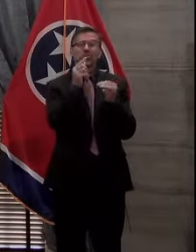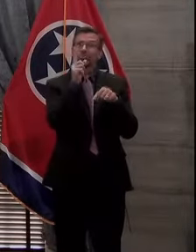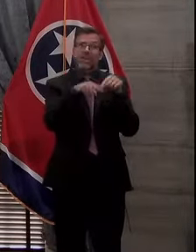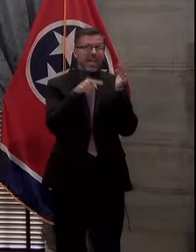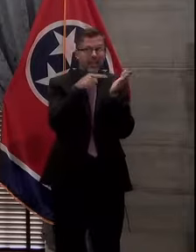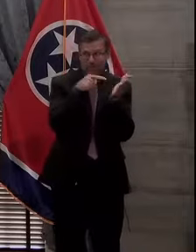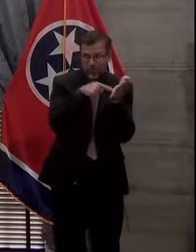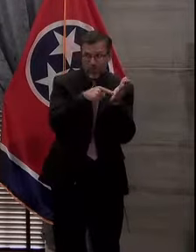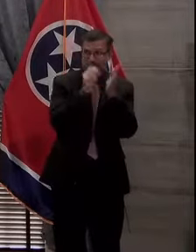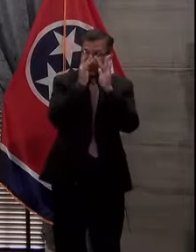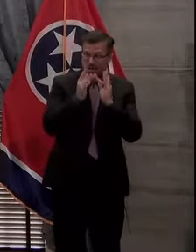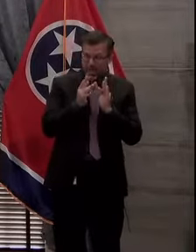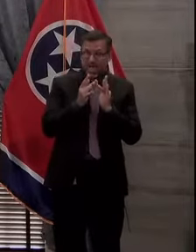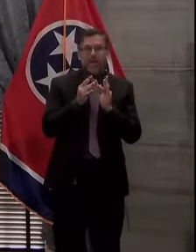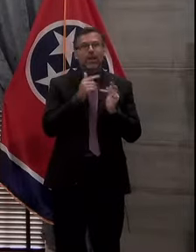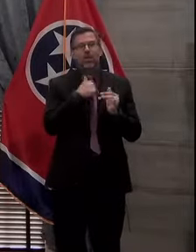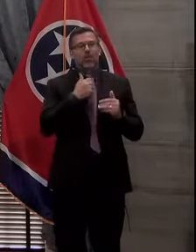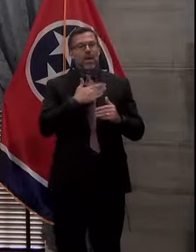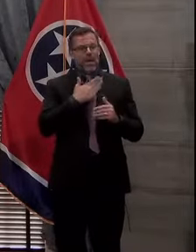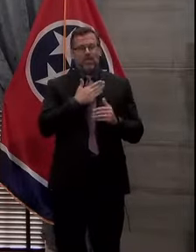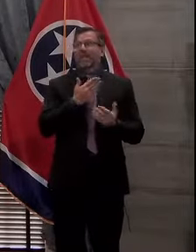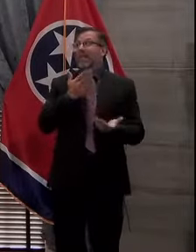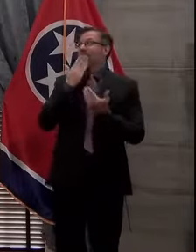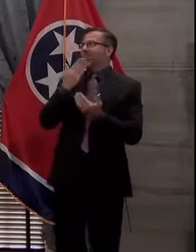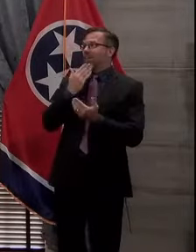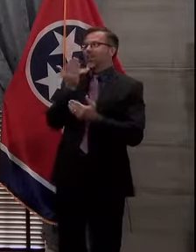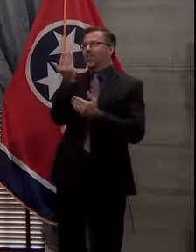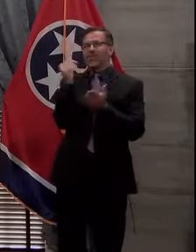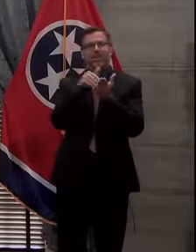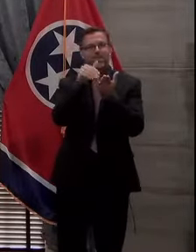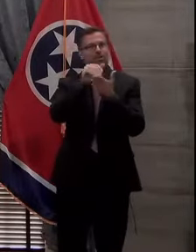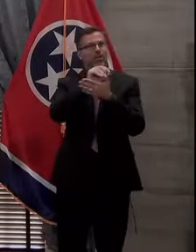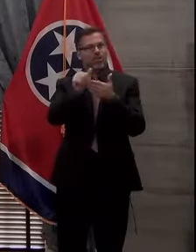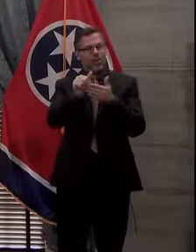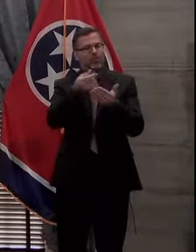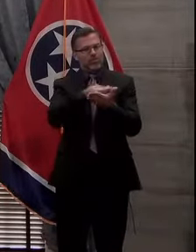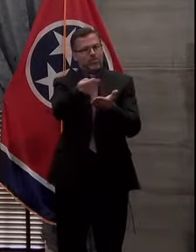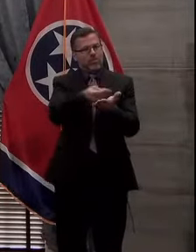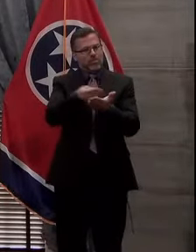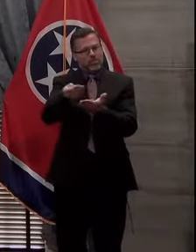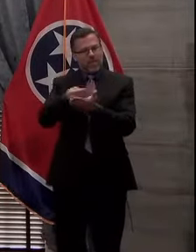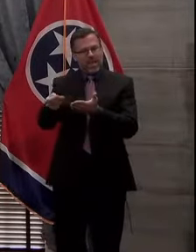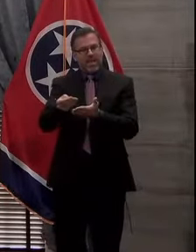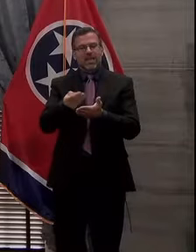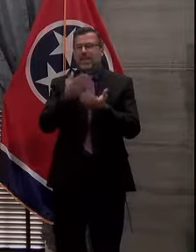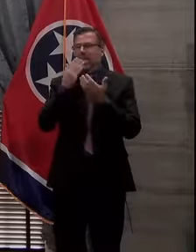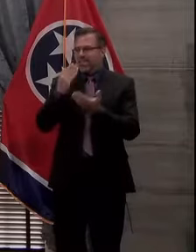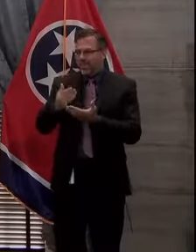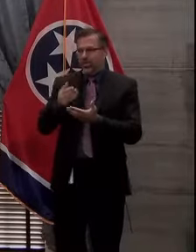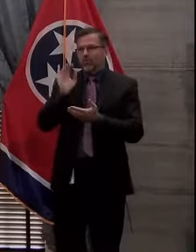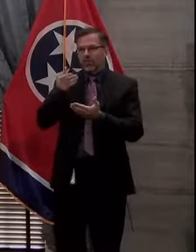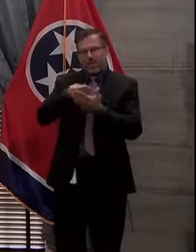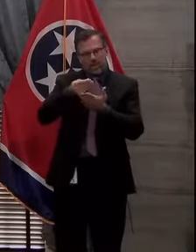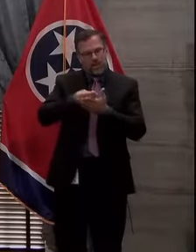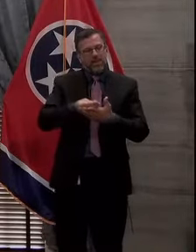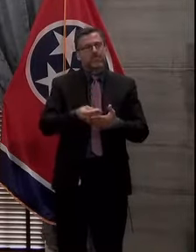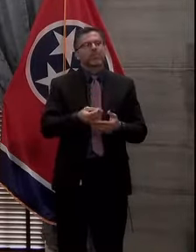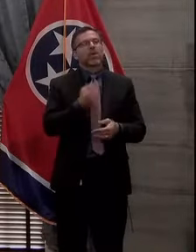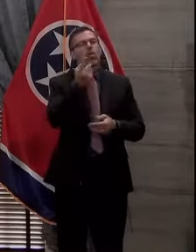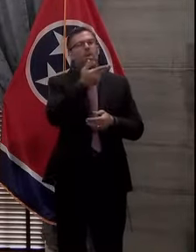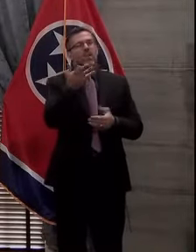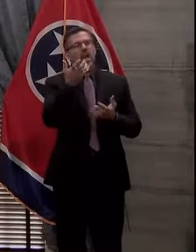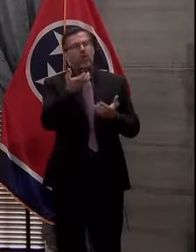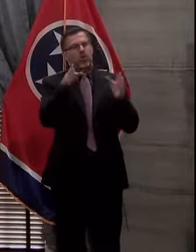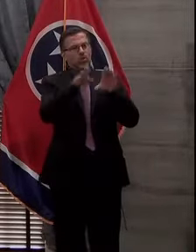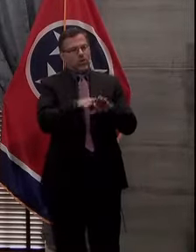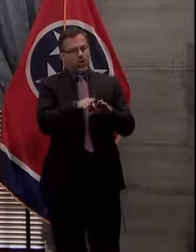who do not currently have access. So we're very grateful for that investment to continue to invest in Tennessee. And one of the things I just want to close with